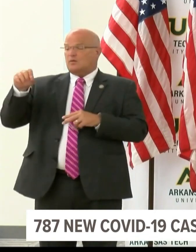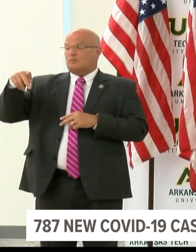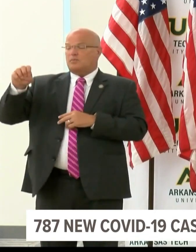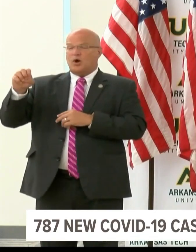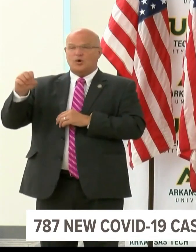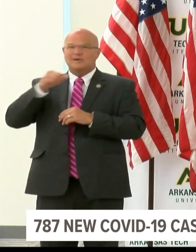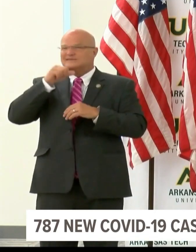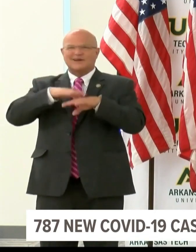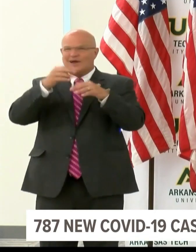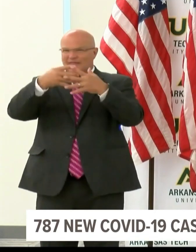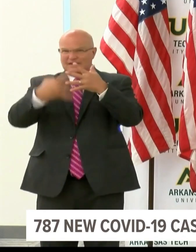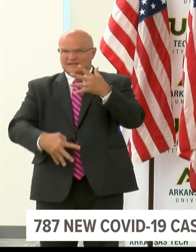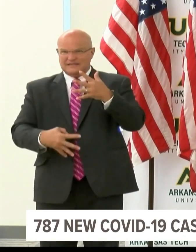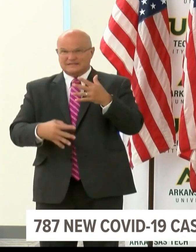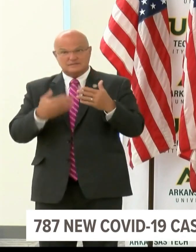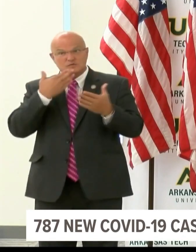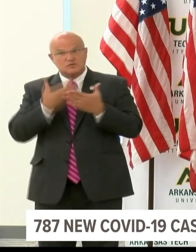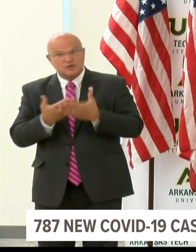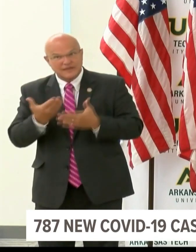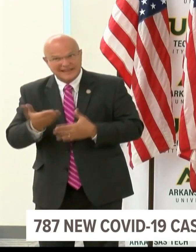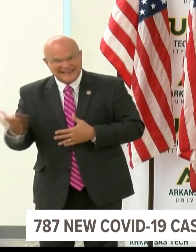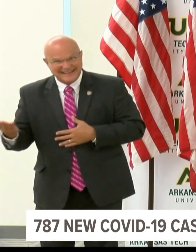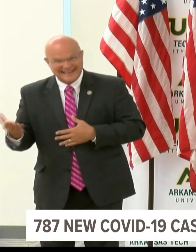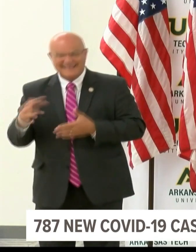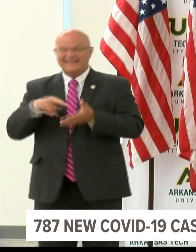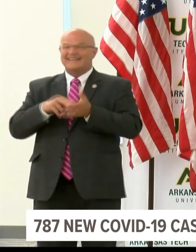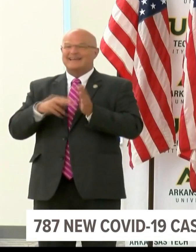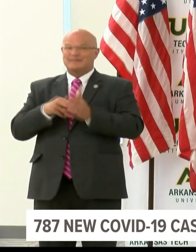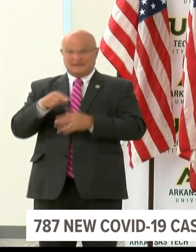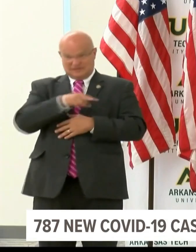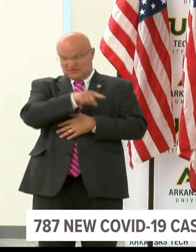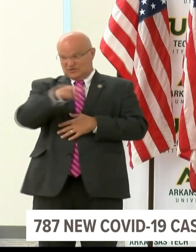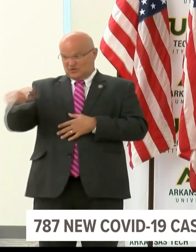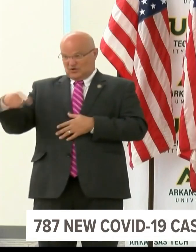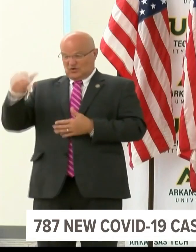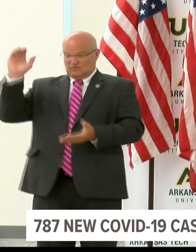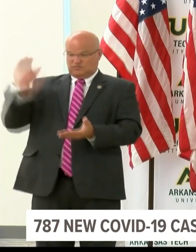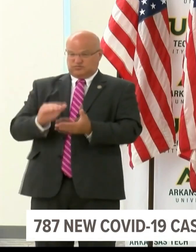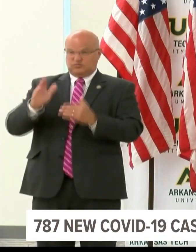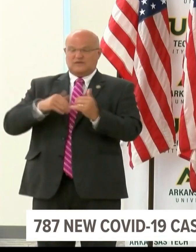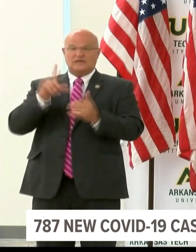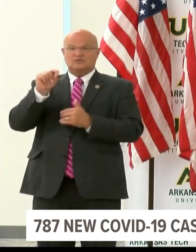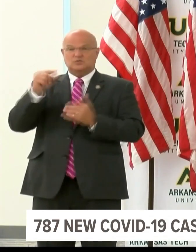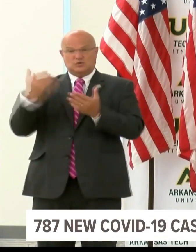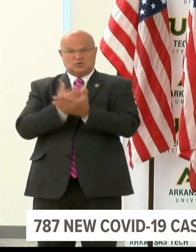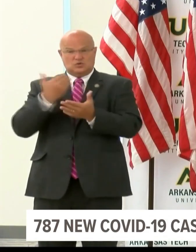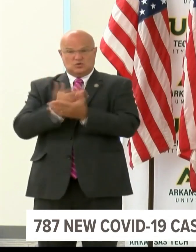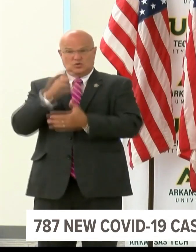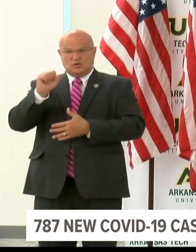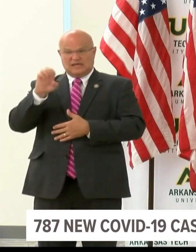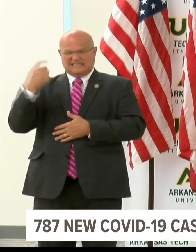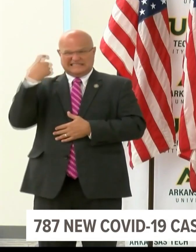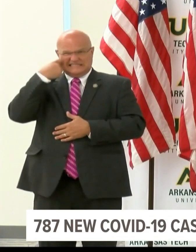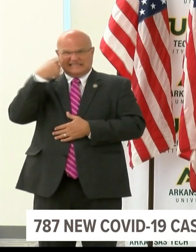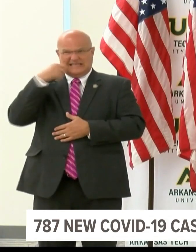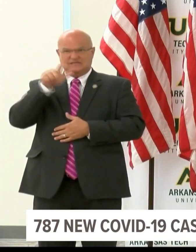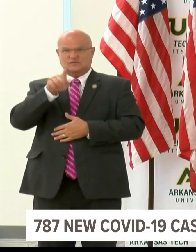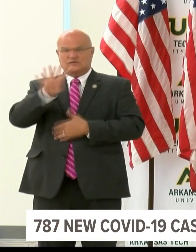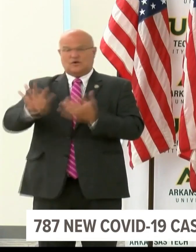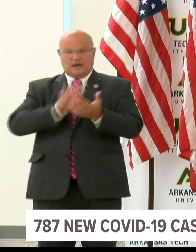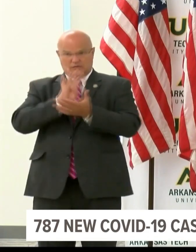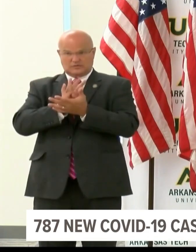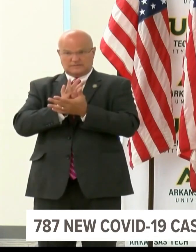is not on that list is a good thing. That means you had fewer than 20 new cases in the last 24